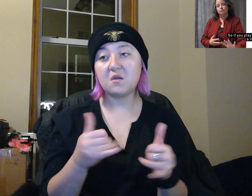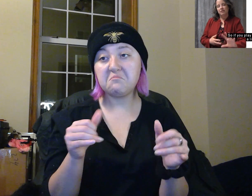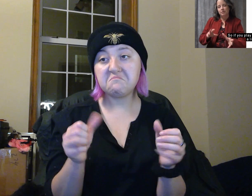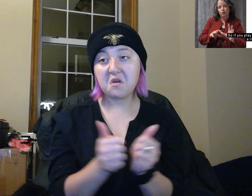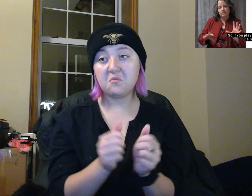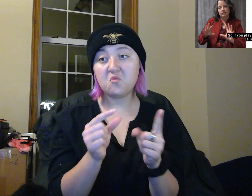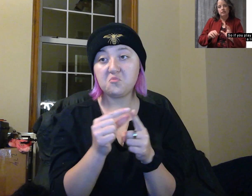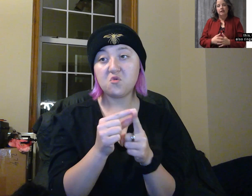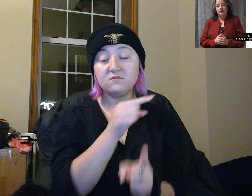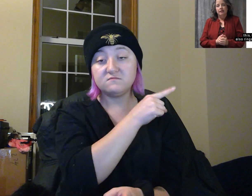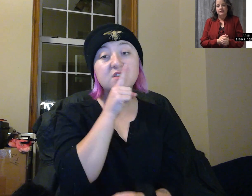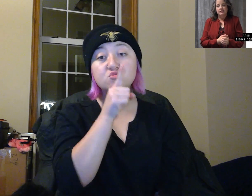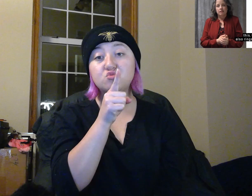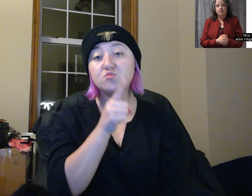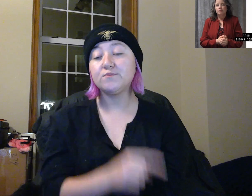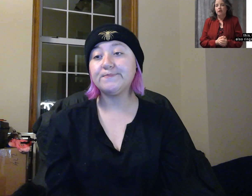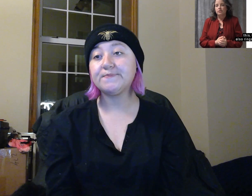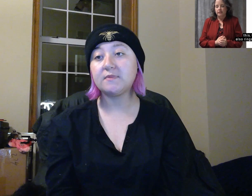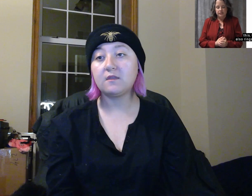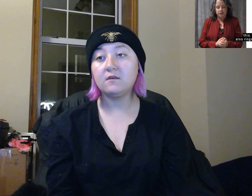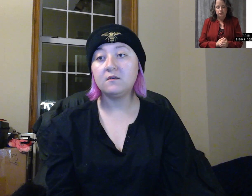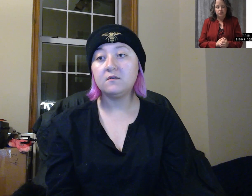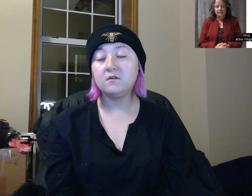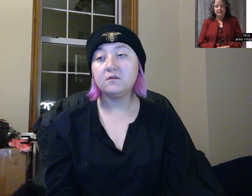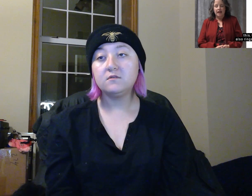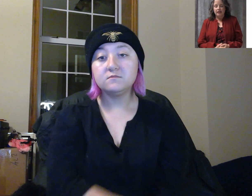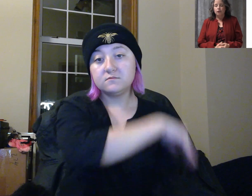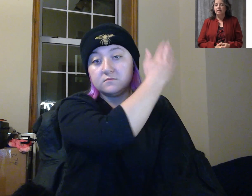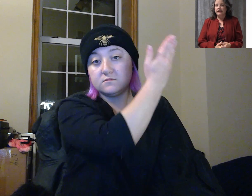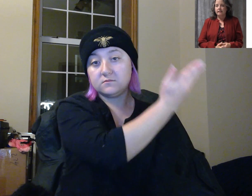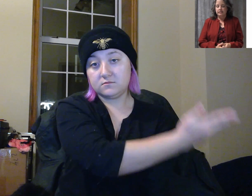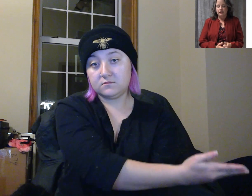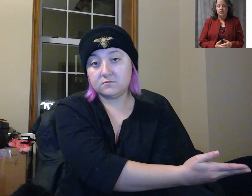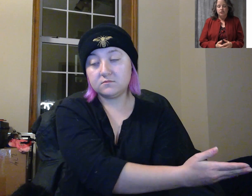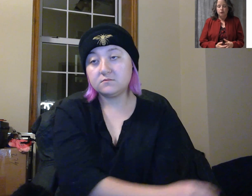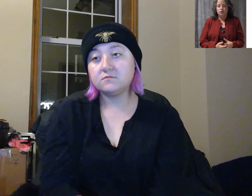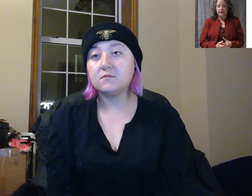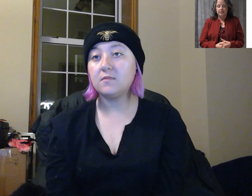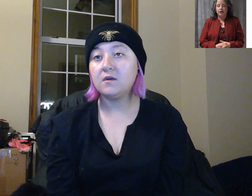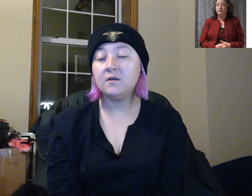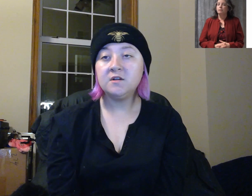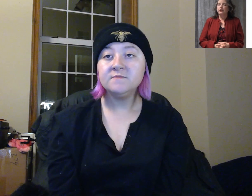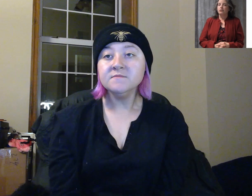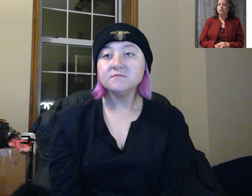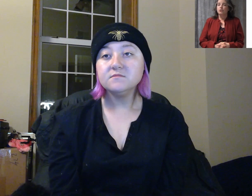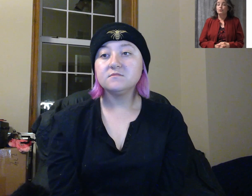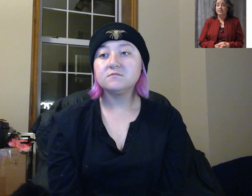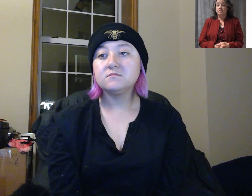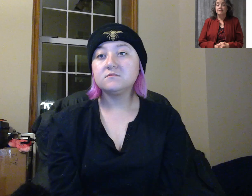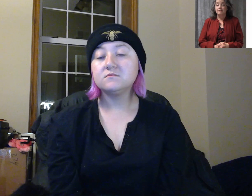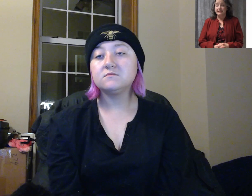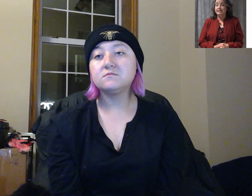So if you play with the words a little, this to me also rings very true. Society creates social and environmental barriers